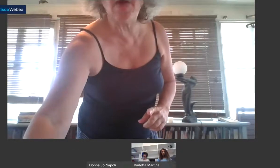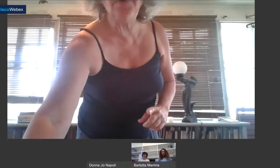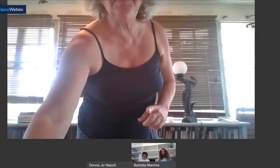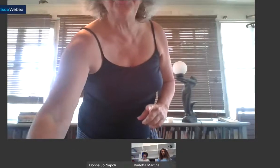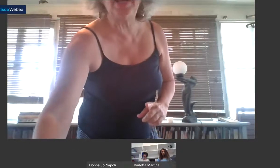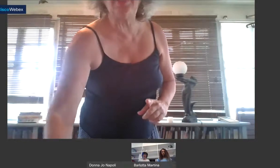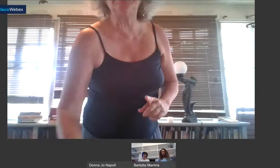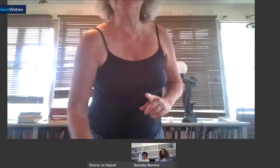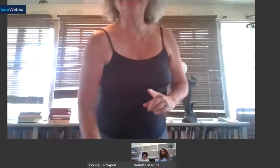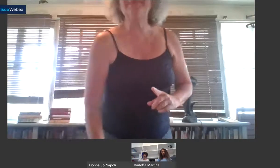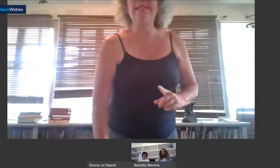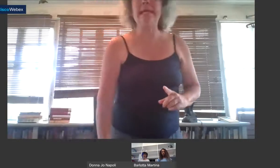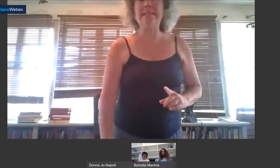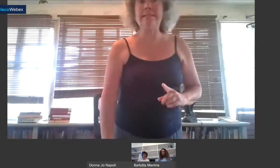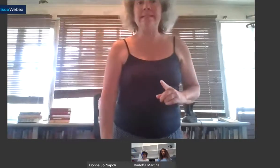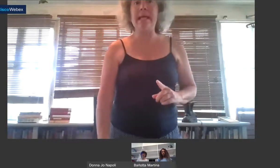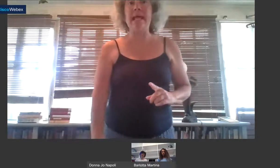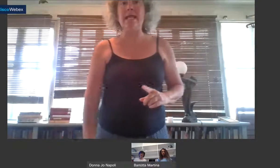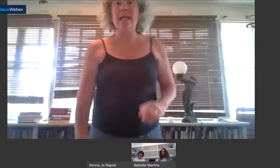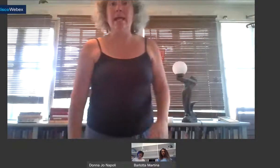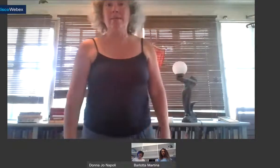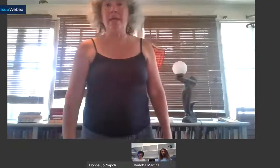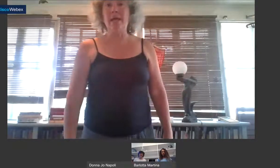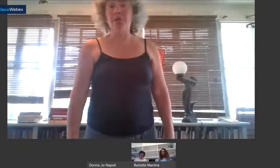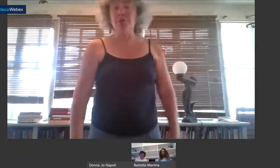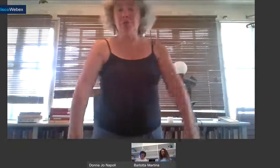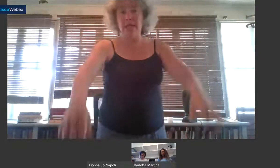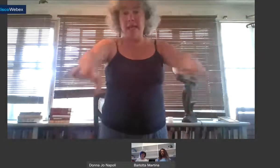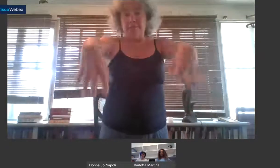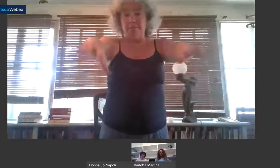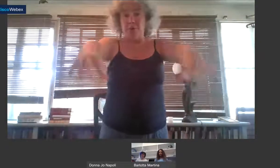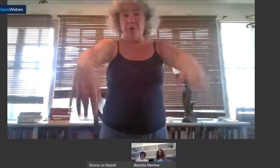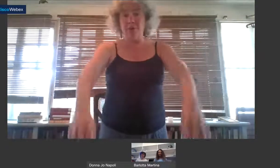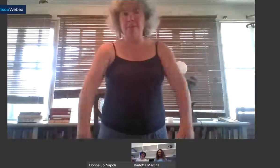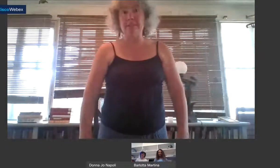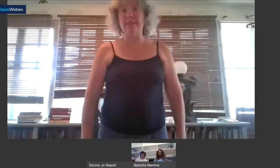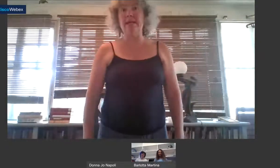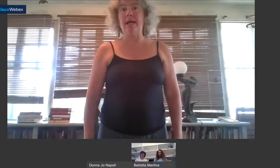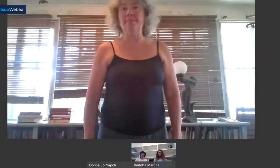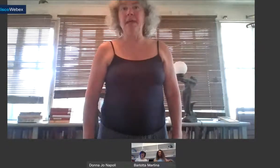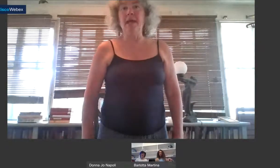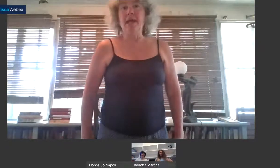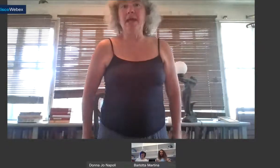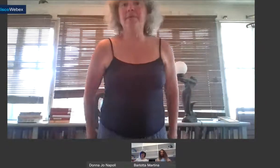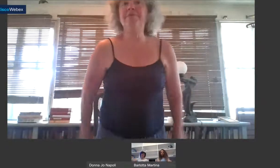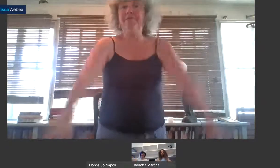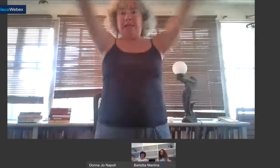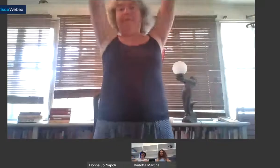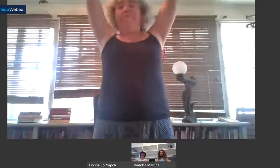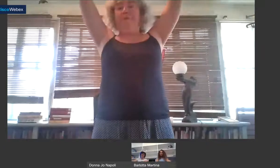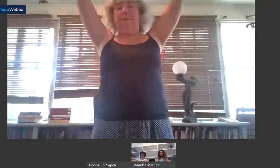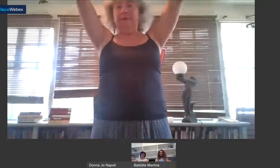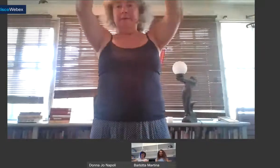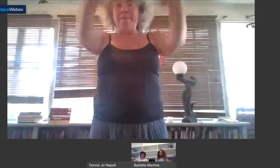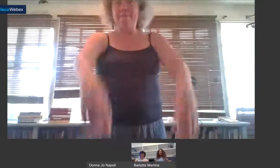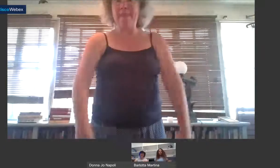Now, let's say that you take both arms this time and fling them forward.